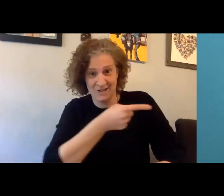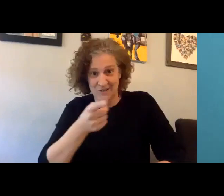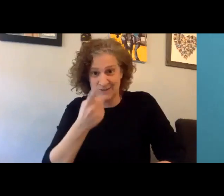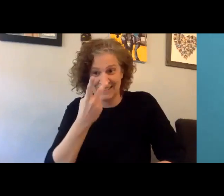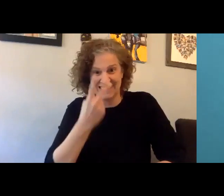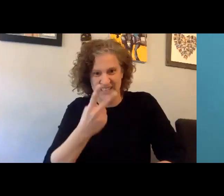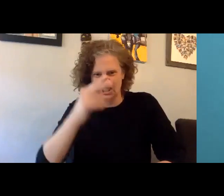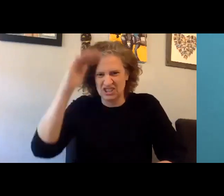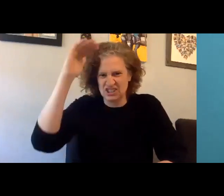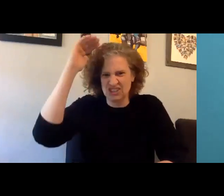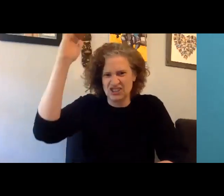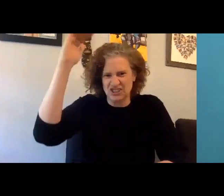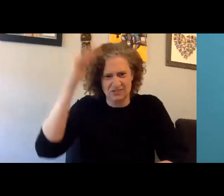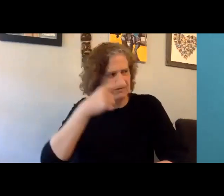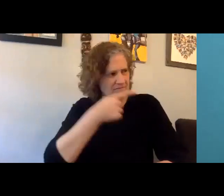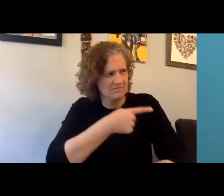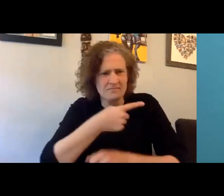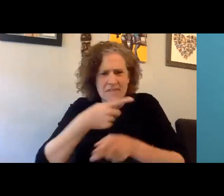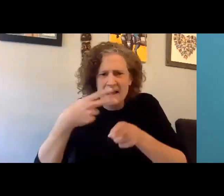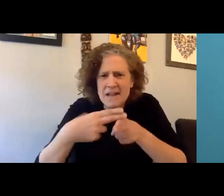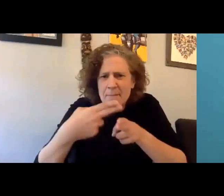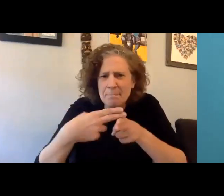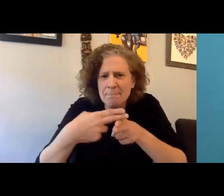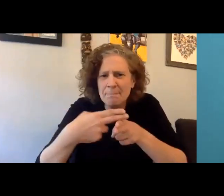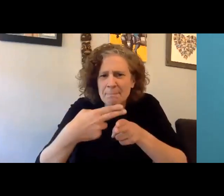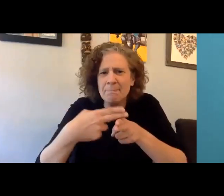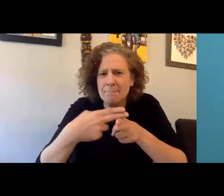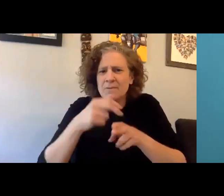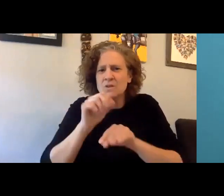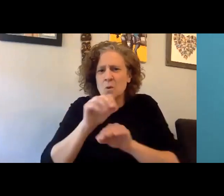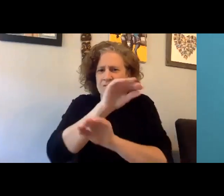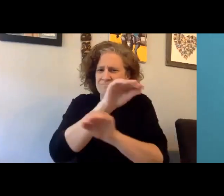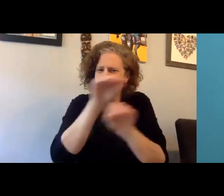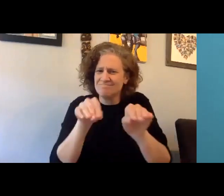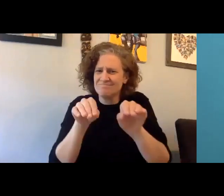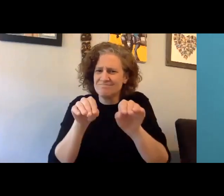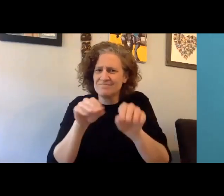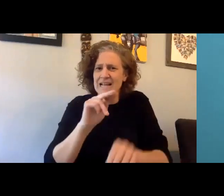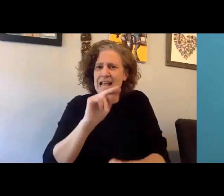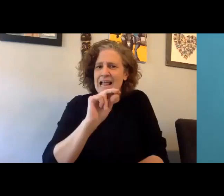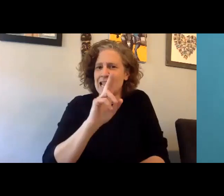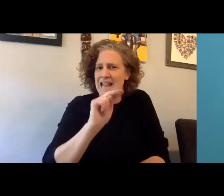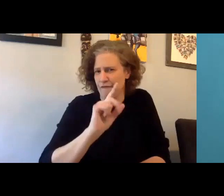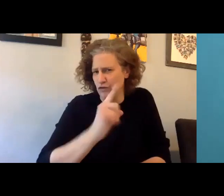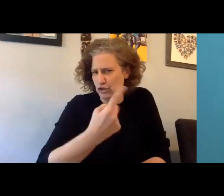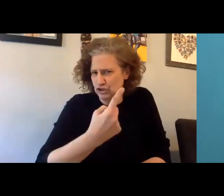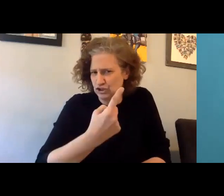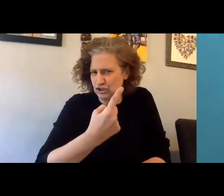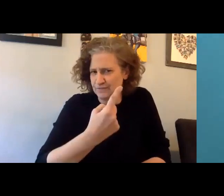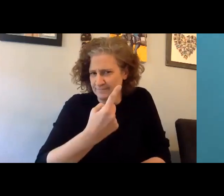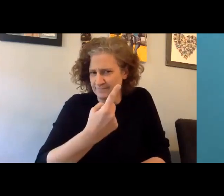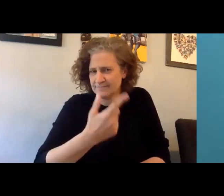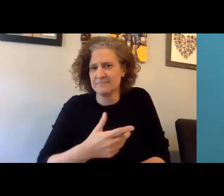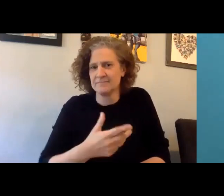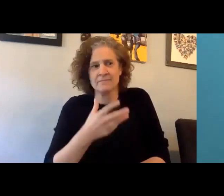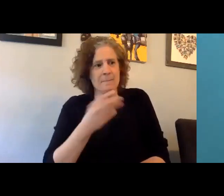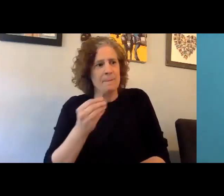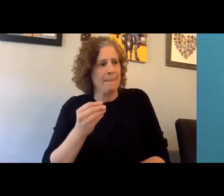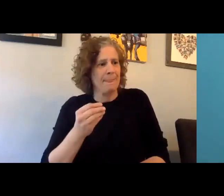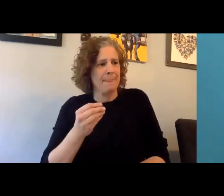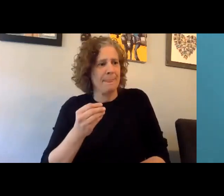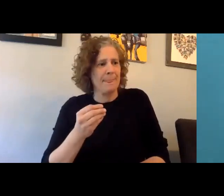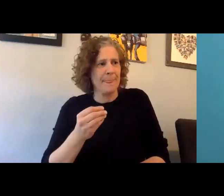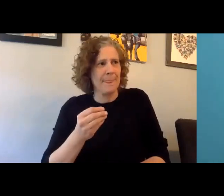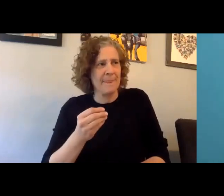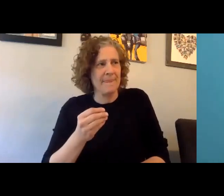So that man there, you see, he's tall. What's his name? You know, so the noun does come first before